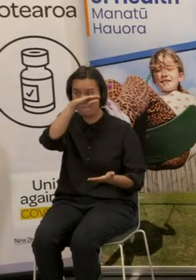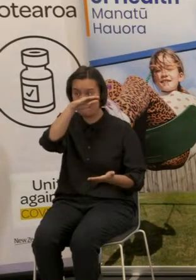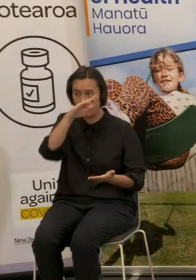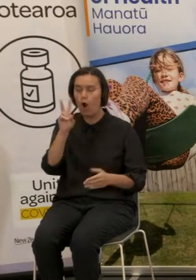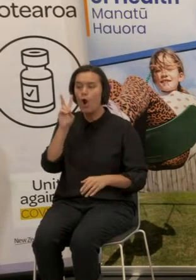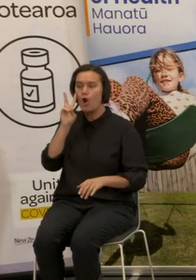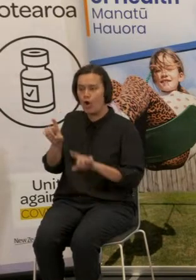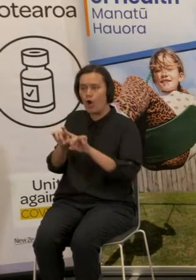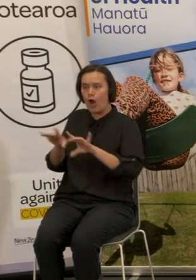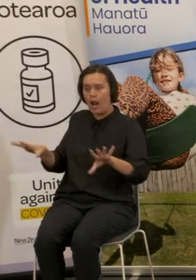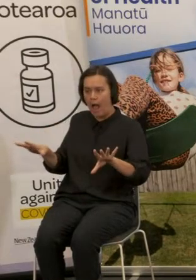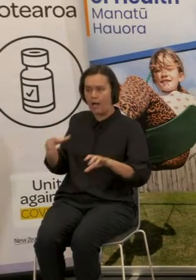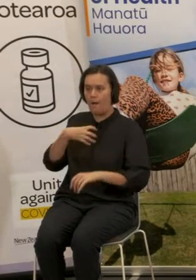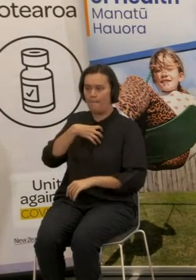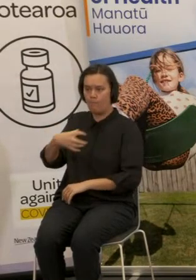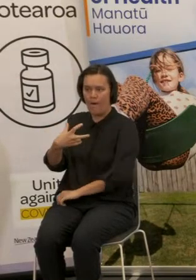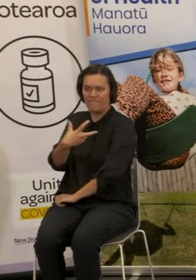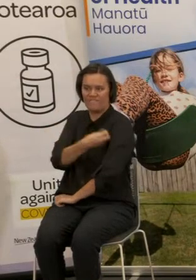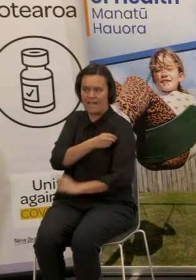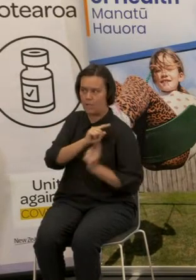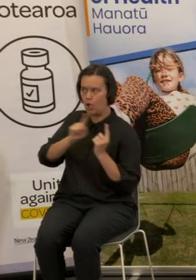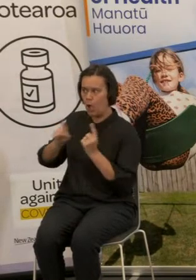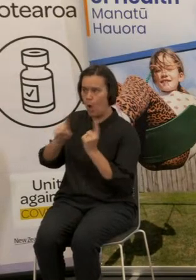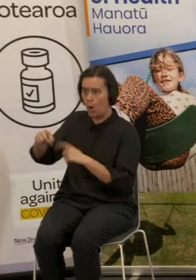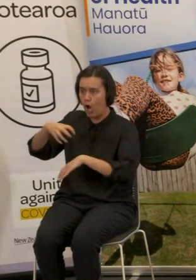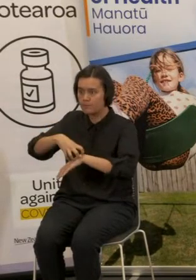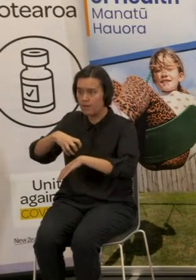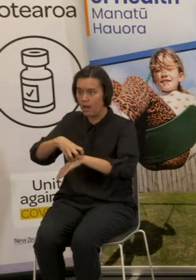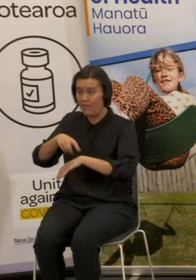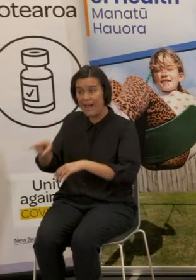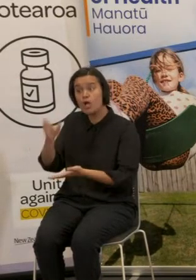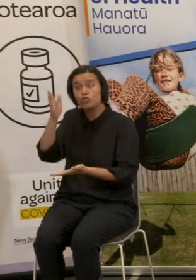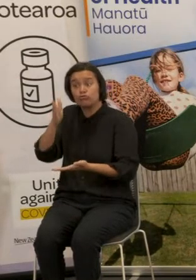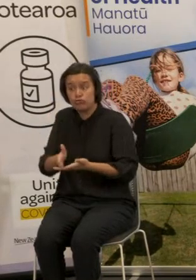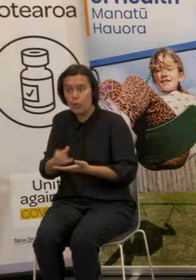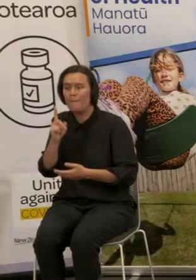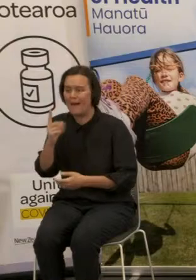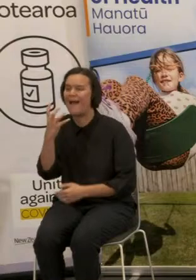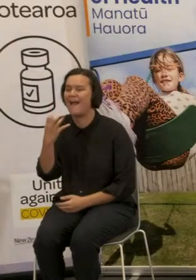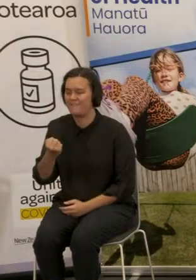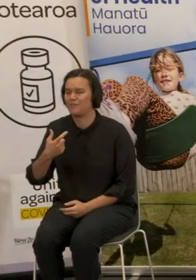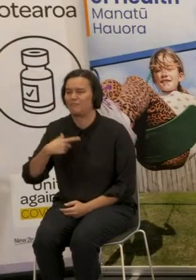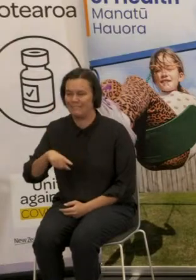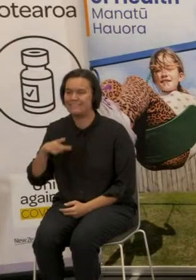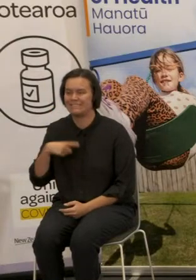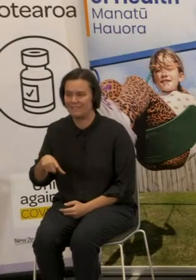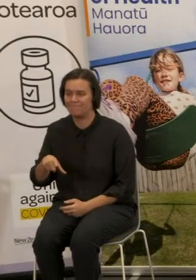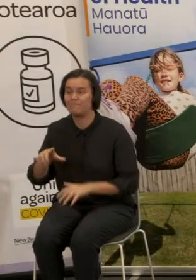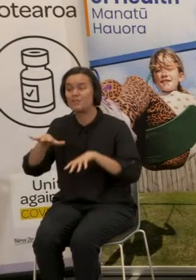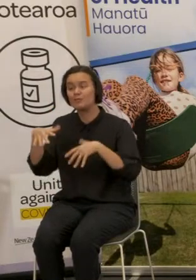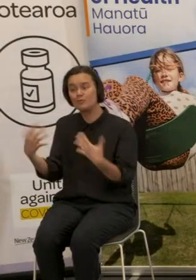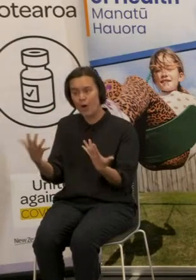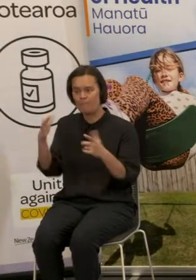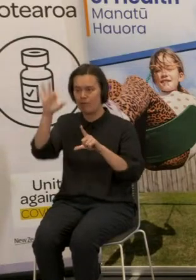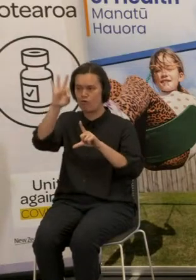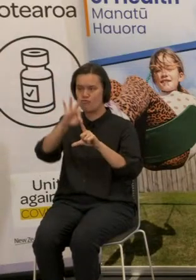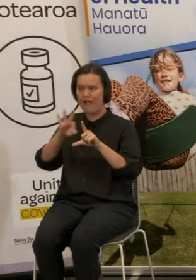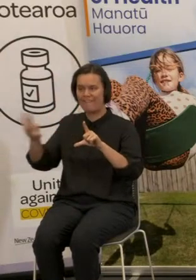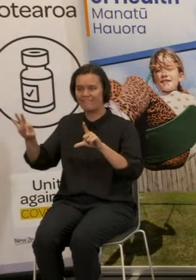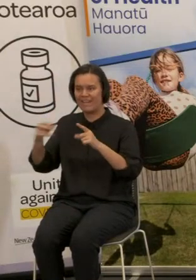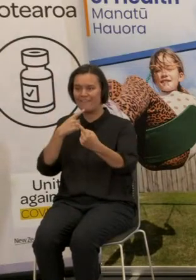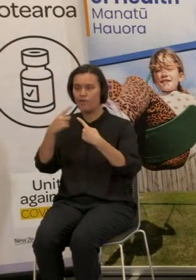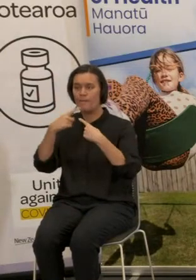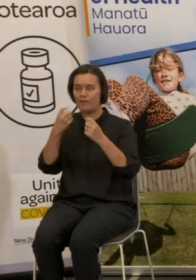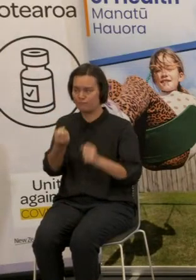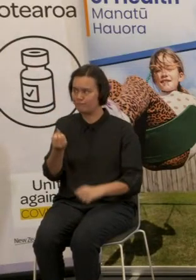been fully vaccinated. An explanation of why that is, and I do hope that the media will be able to use the graphics we're providing to help explain that to the public